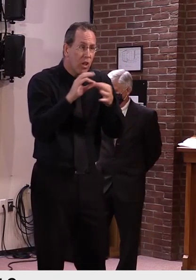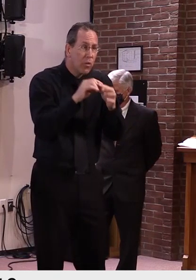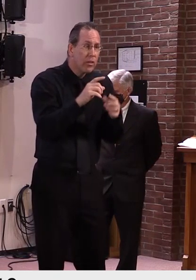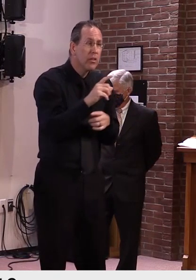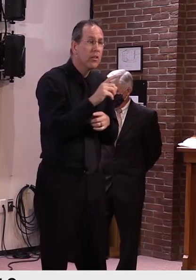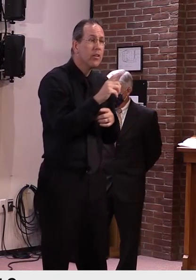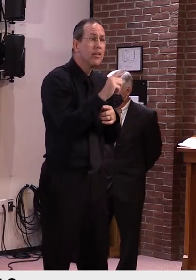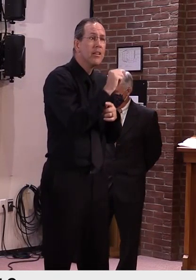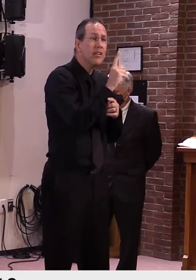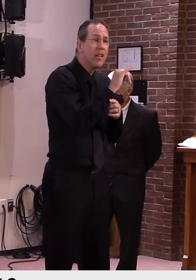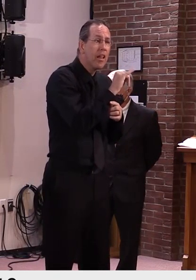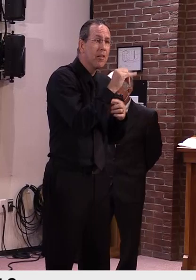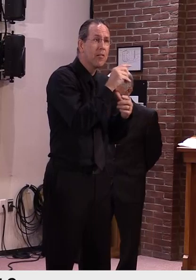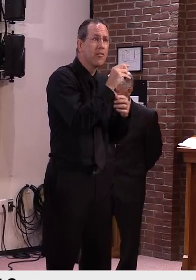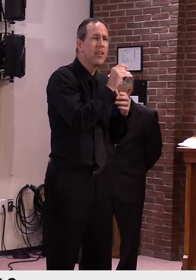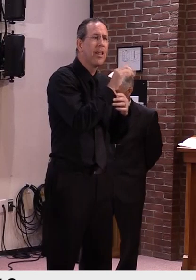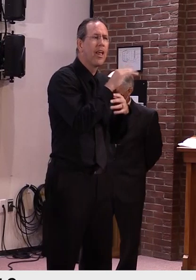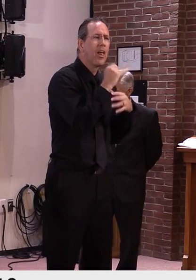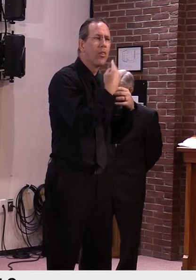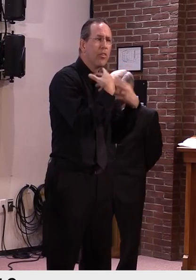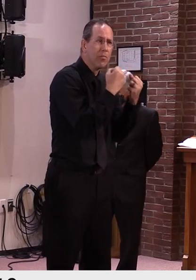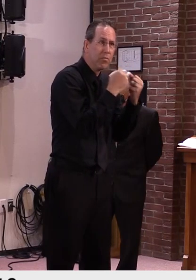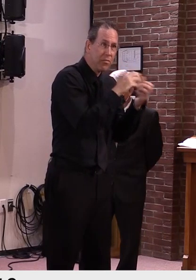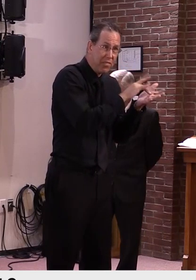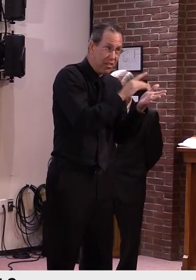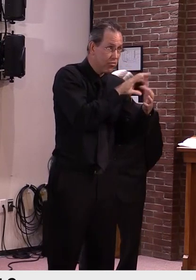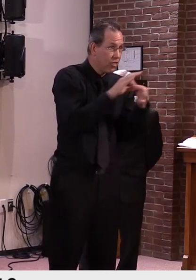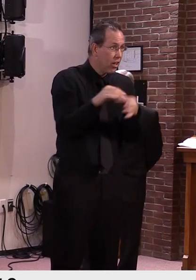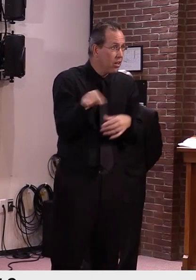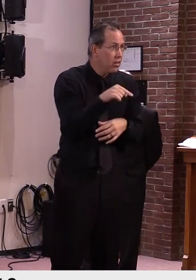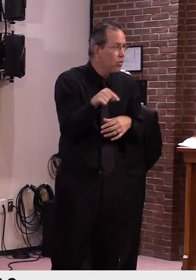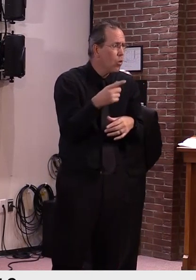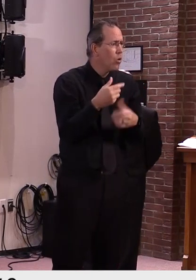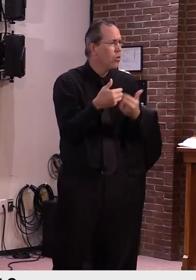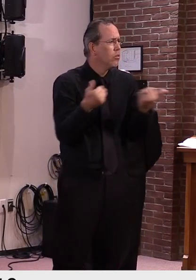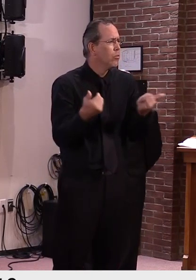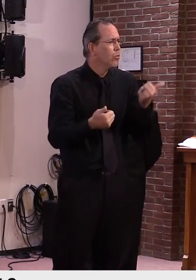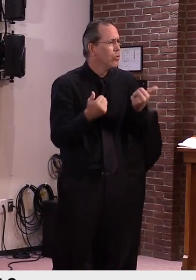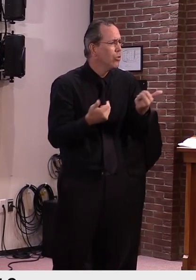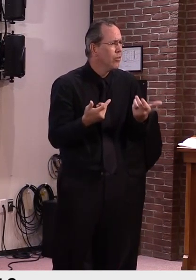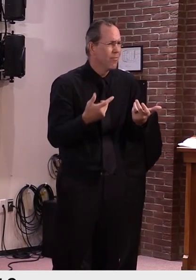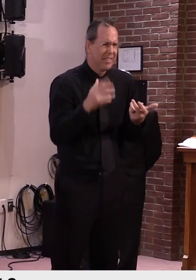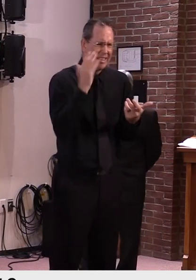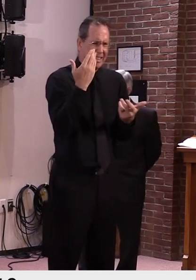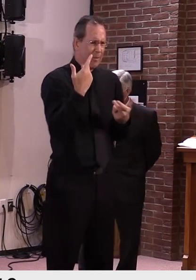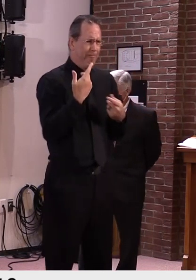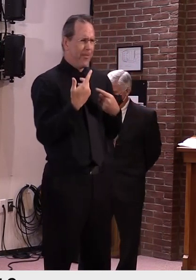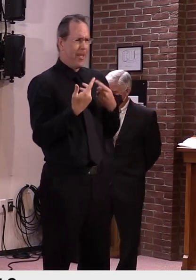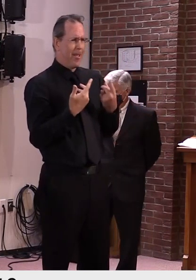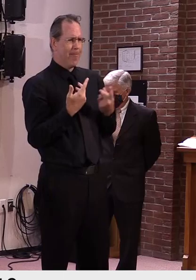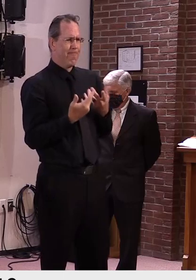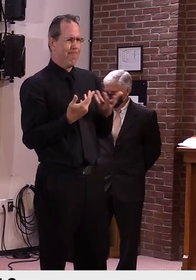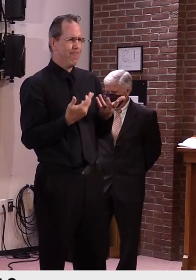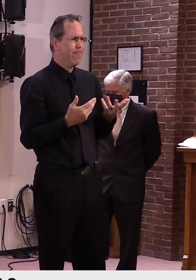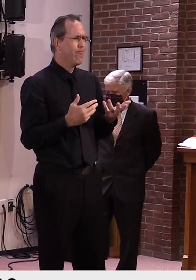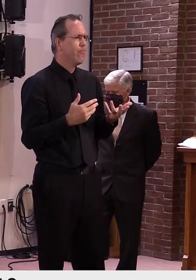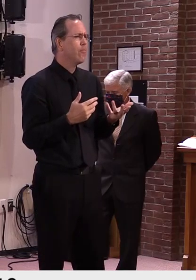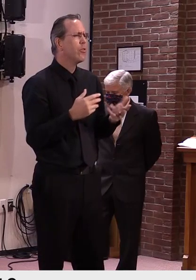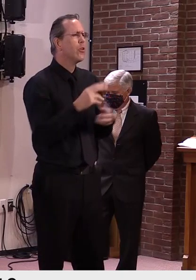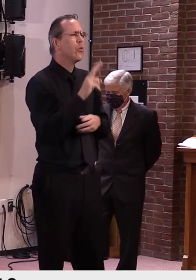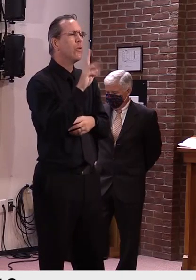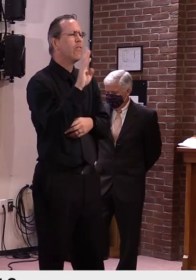they cannot get adequate service from the ICU that is 30 minutes down the road at UVM. So